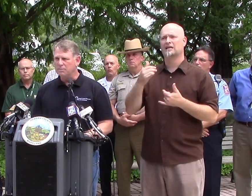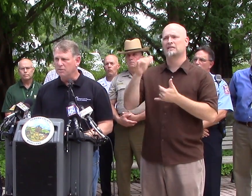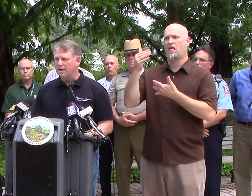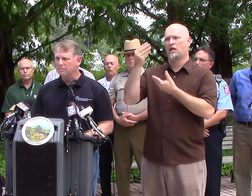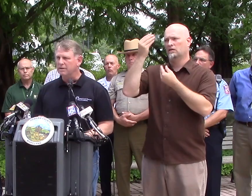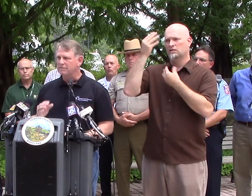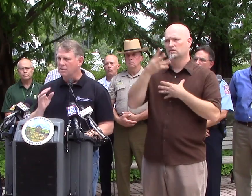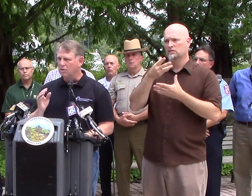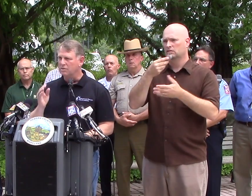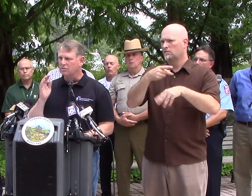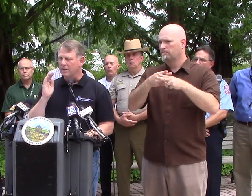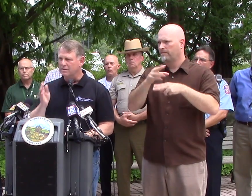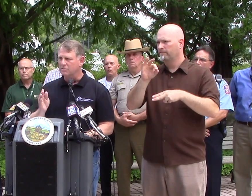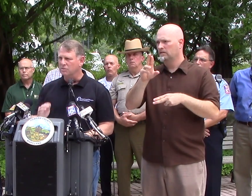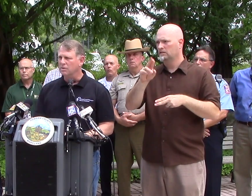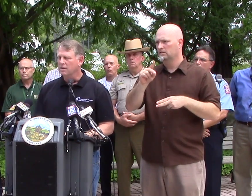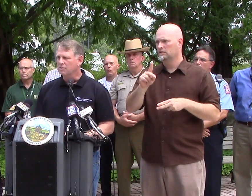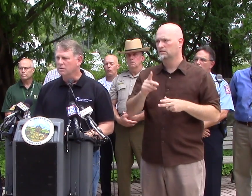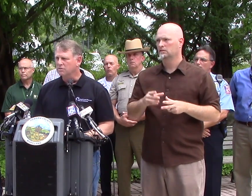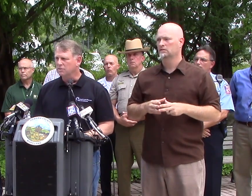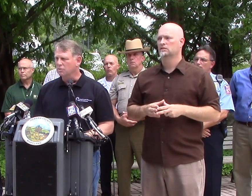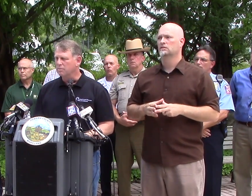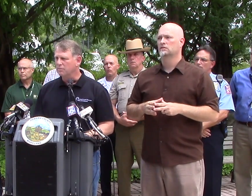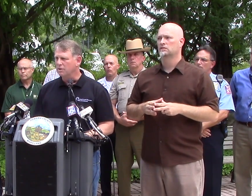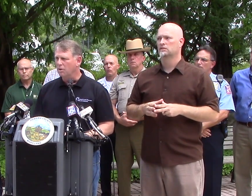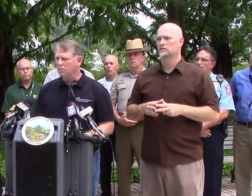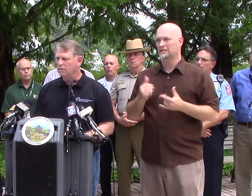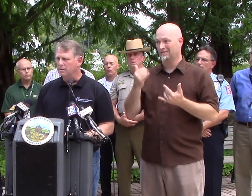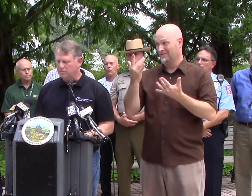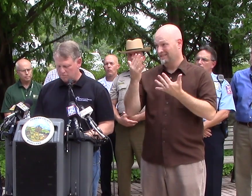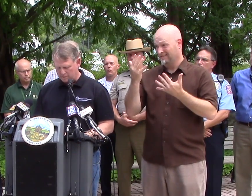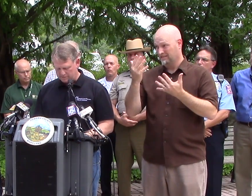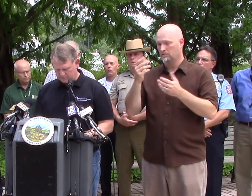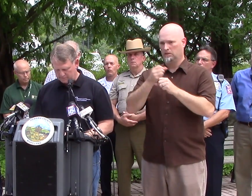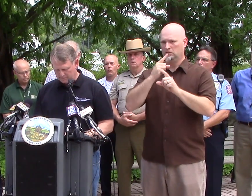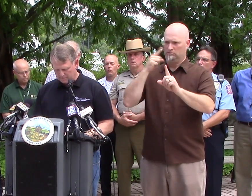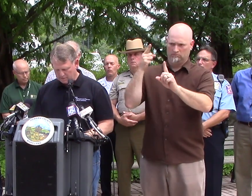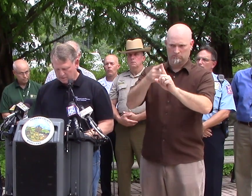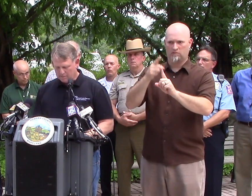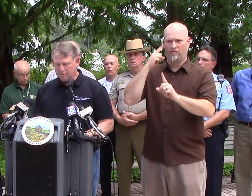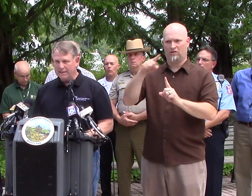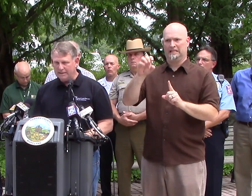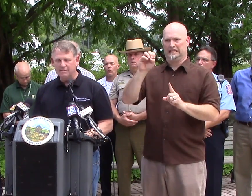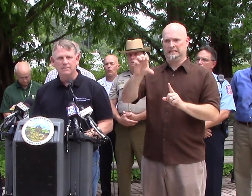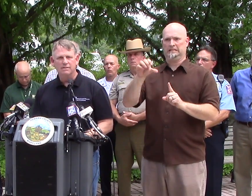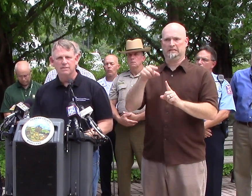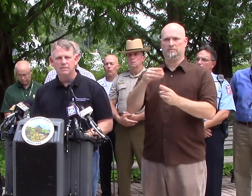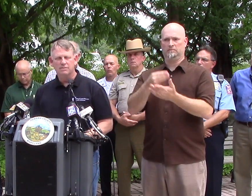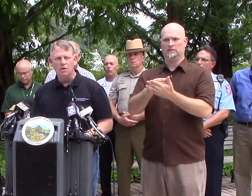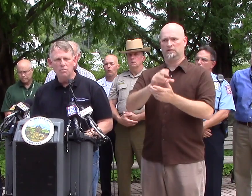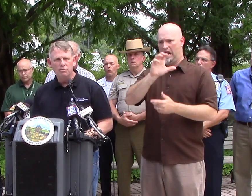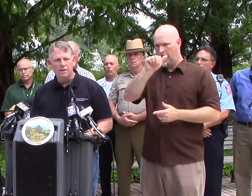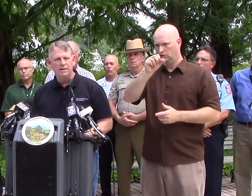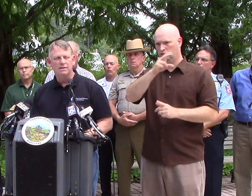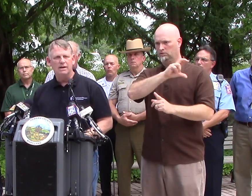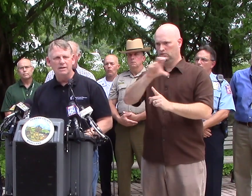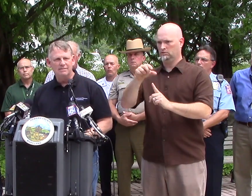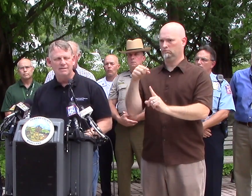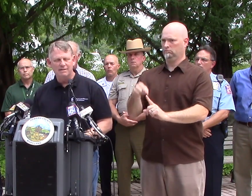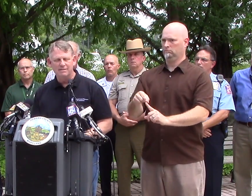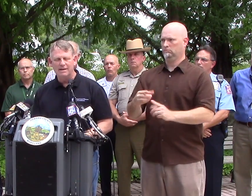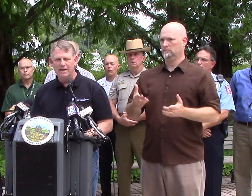sure that people had a place to go to direct it to a group that we know would get to the residents. Please don't